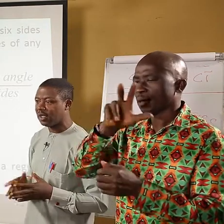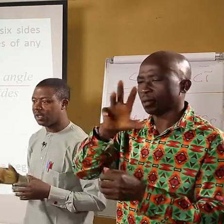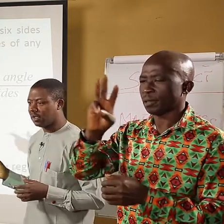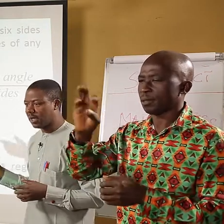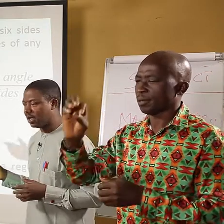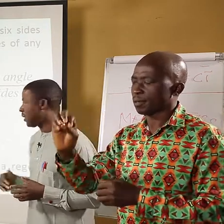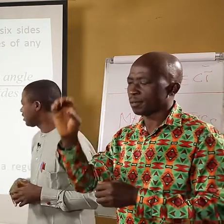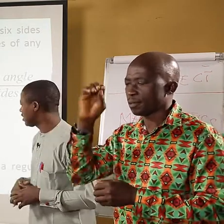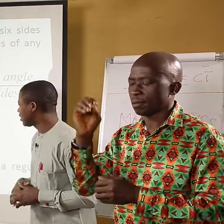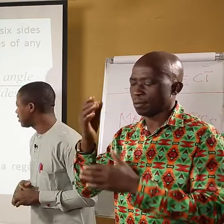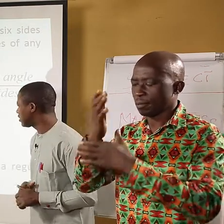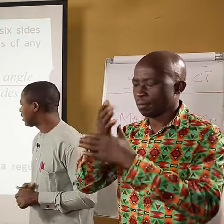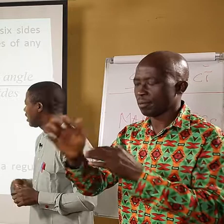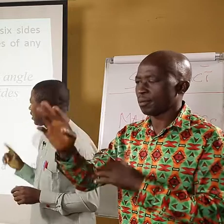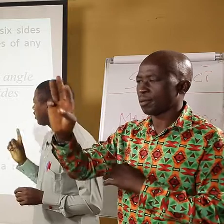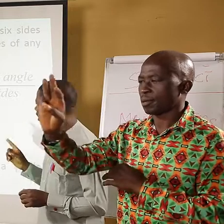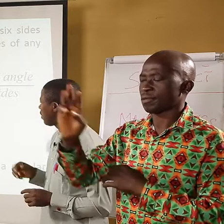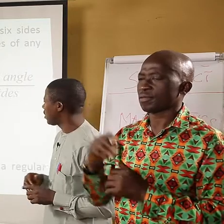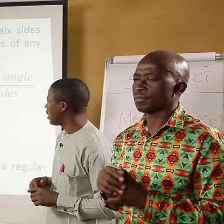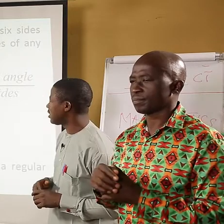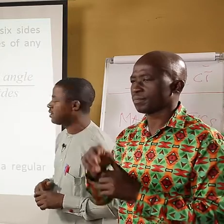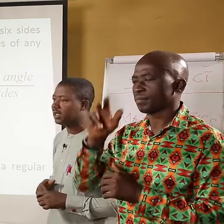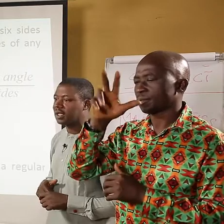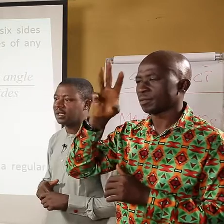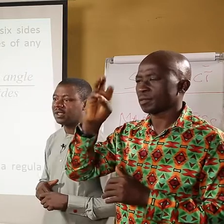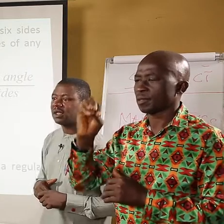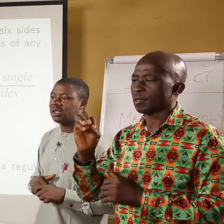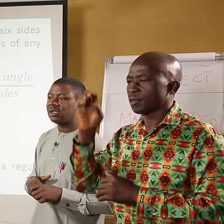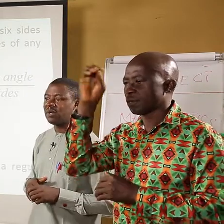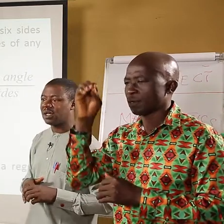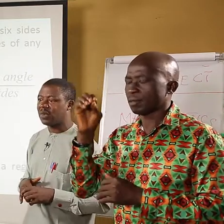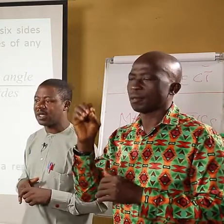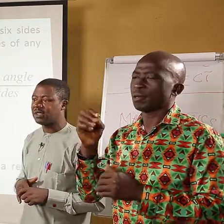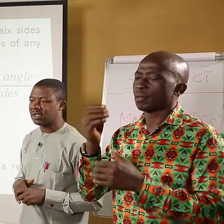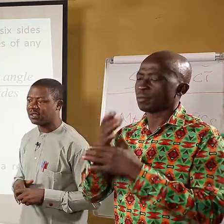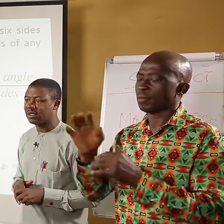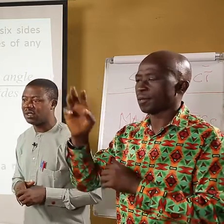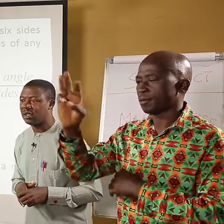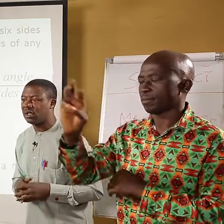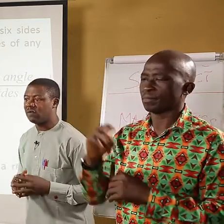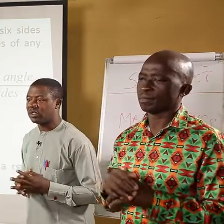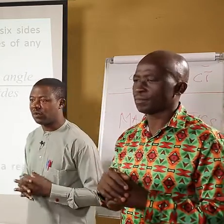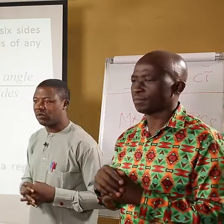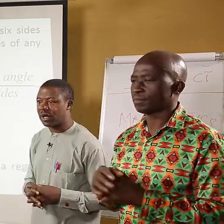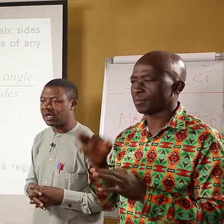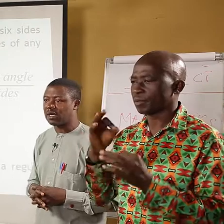degrees divided by 6. 360 degrees divided by 6.